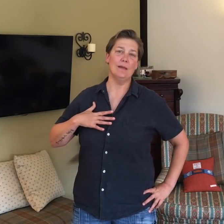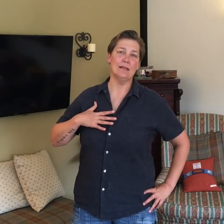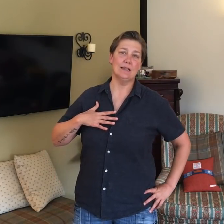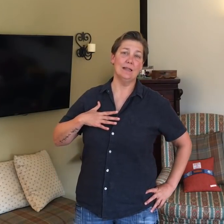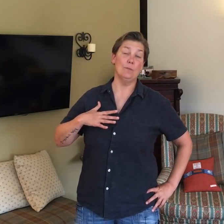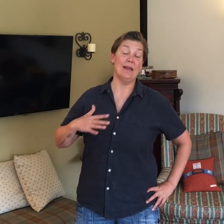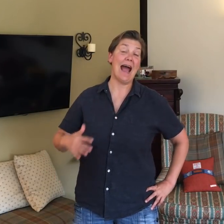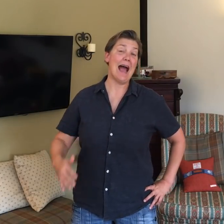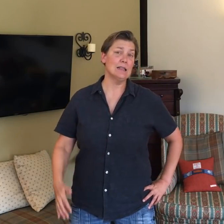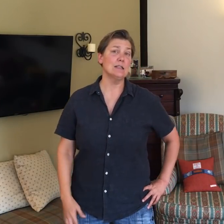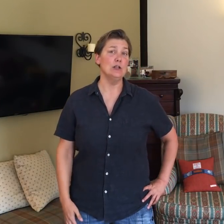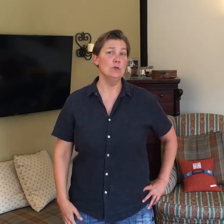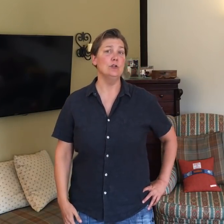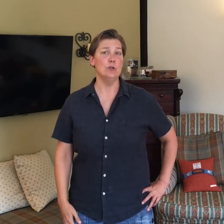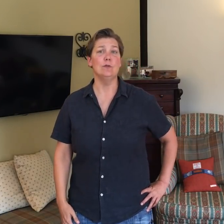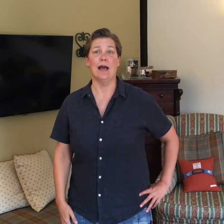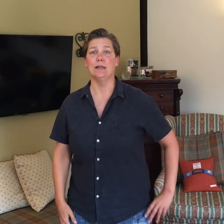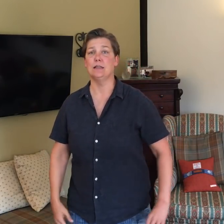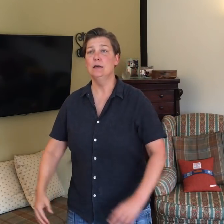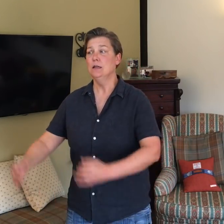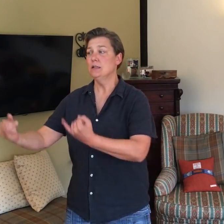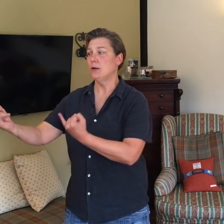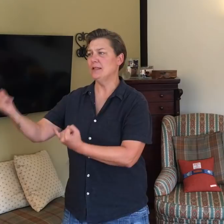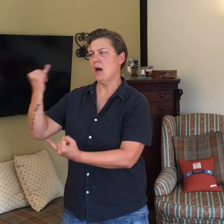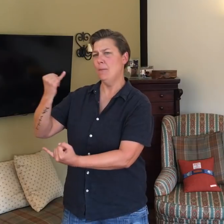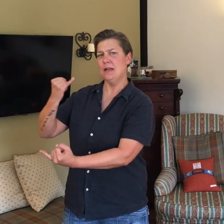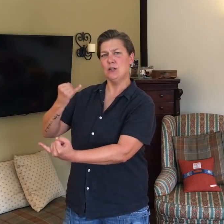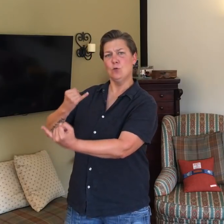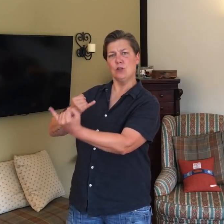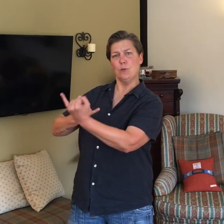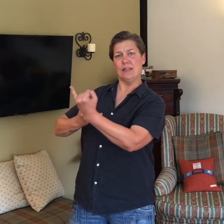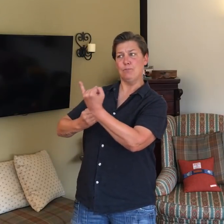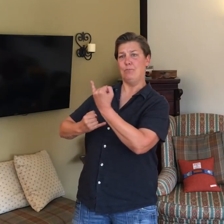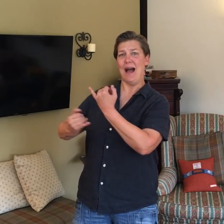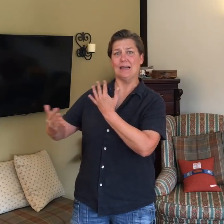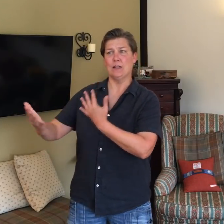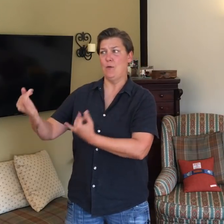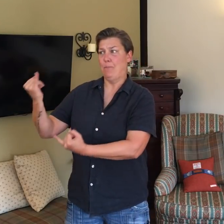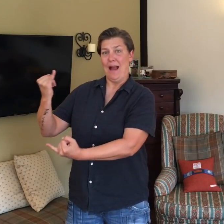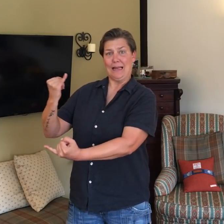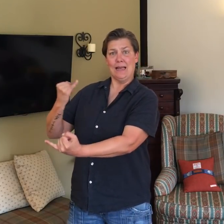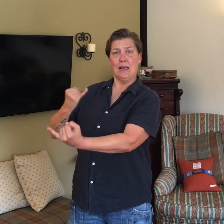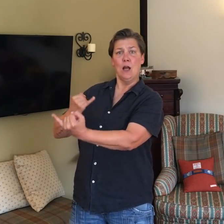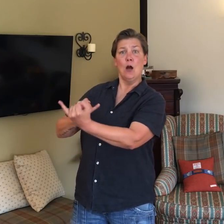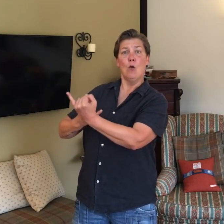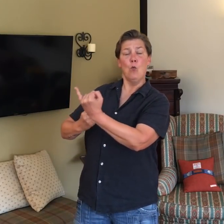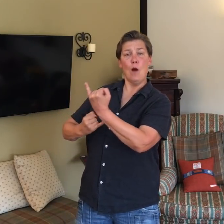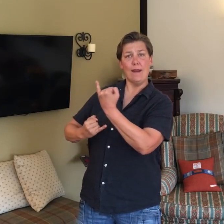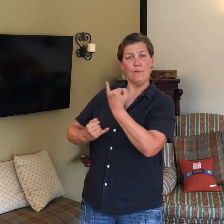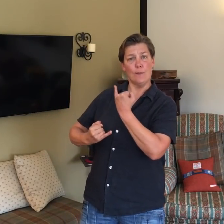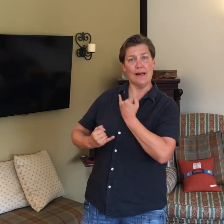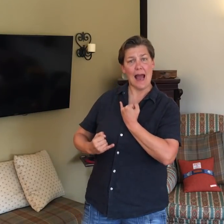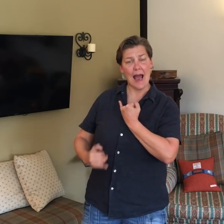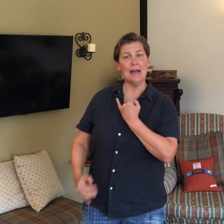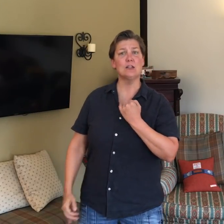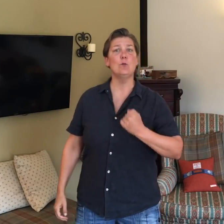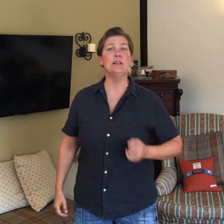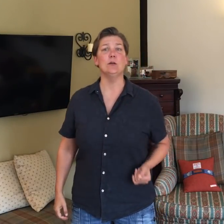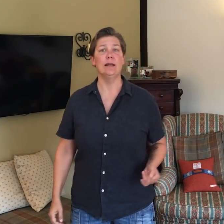a little bit as you do that. So it's coming towards you and it's bad, and we're backing away from it as we do it.